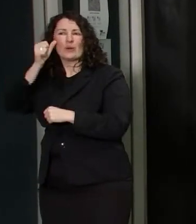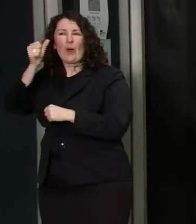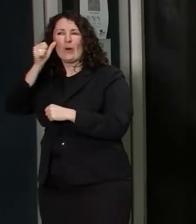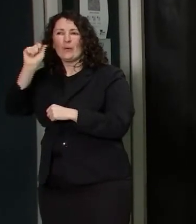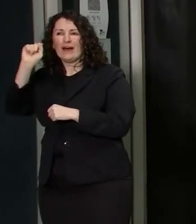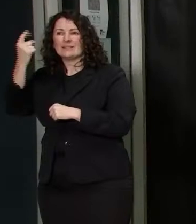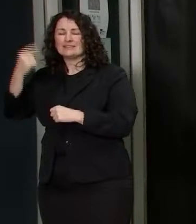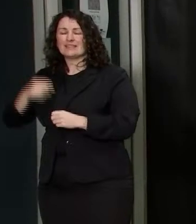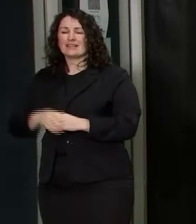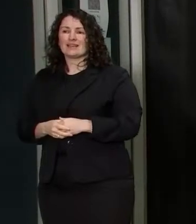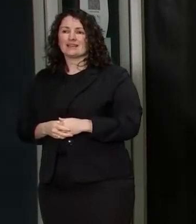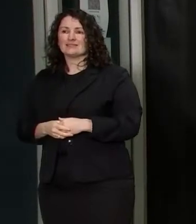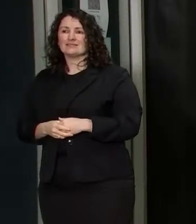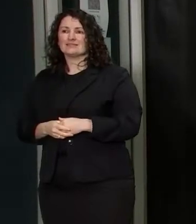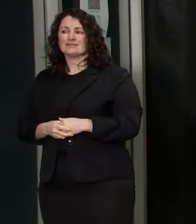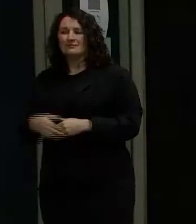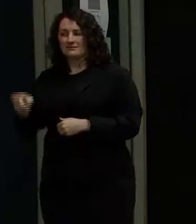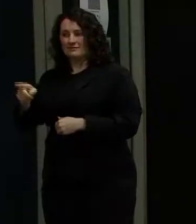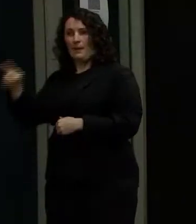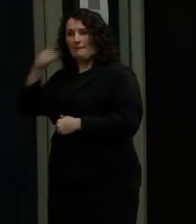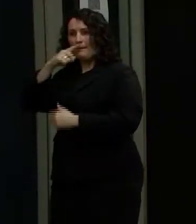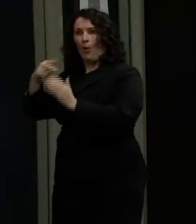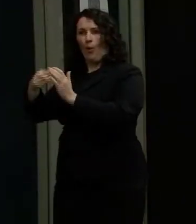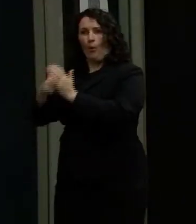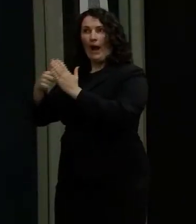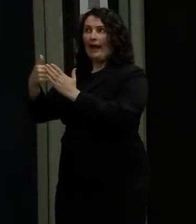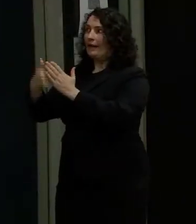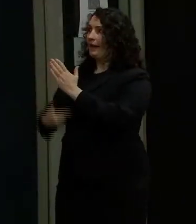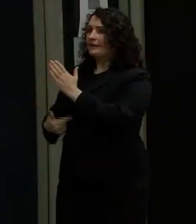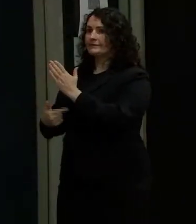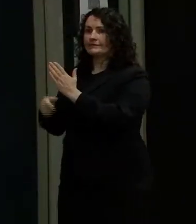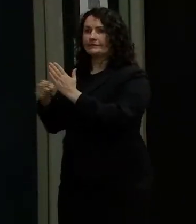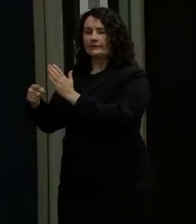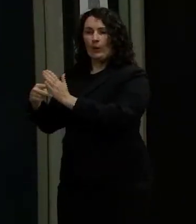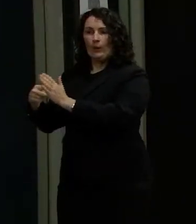impact on our health services, in education, on